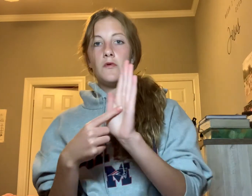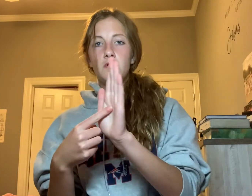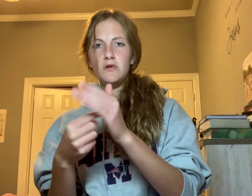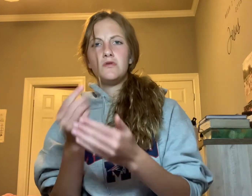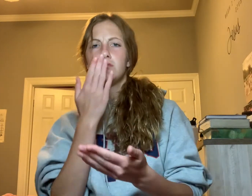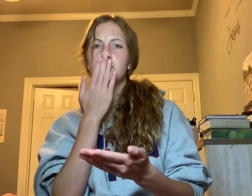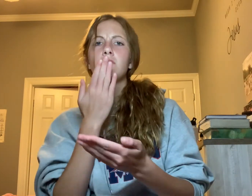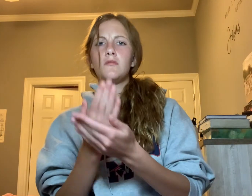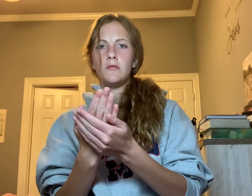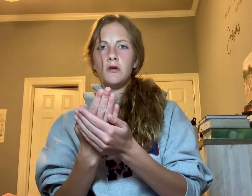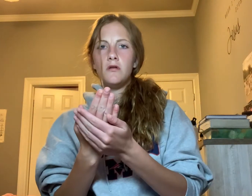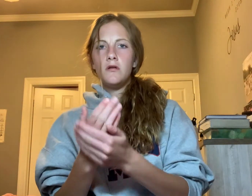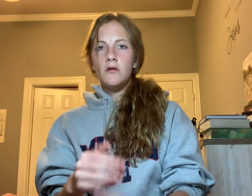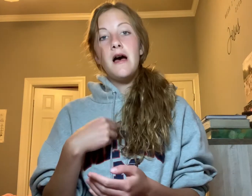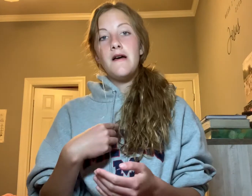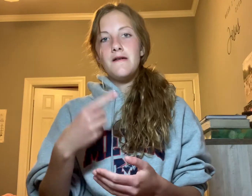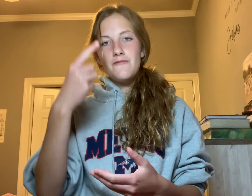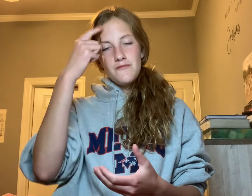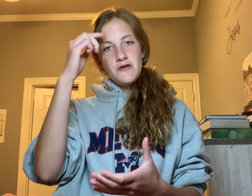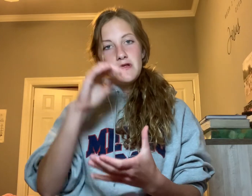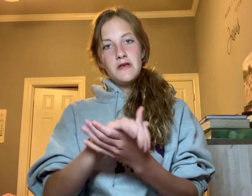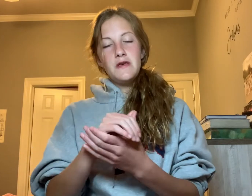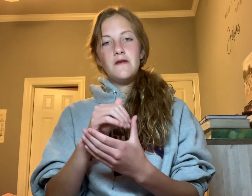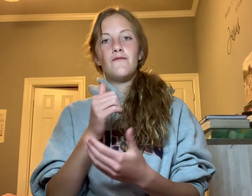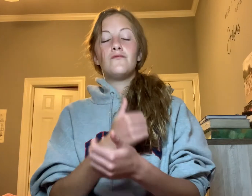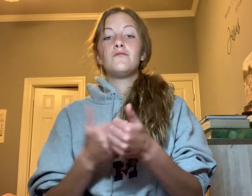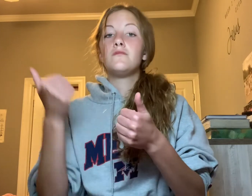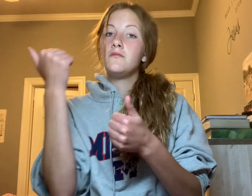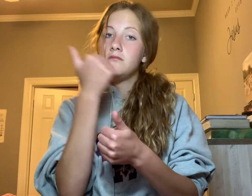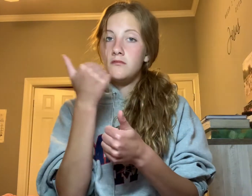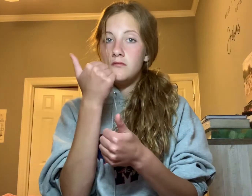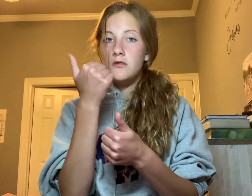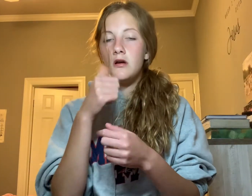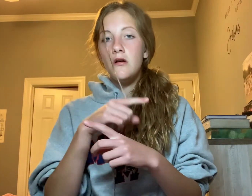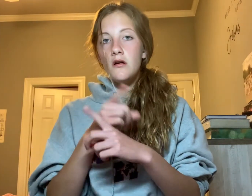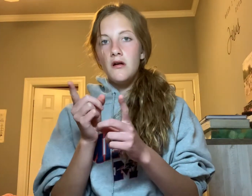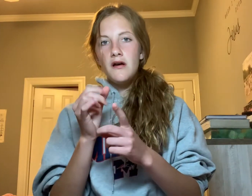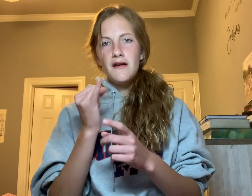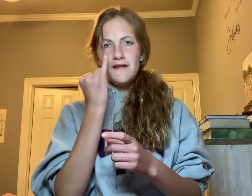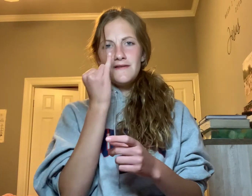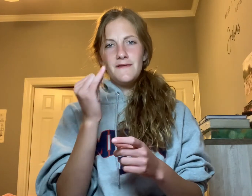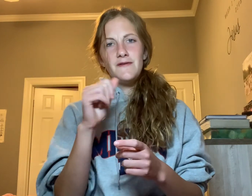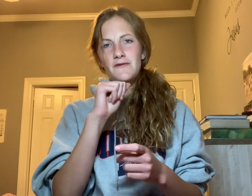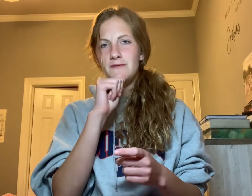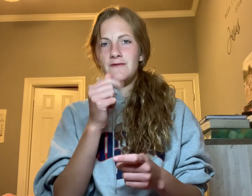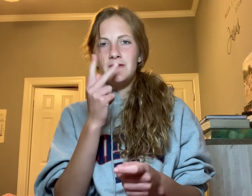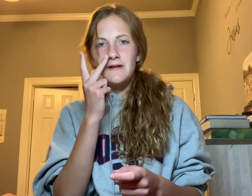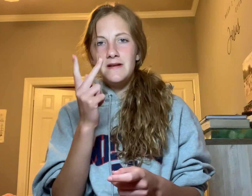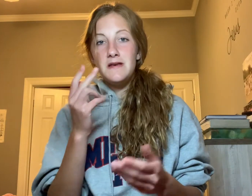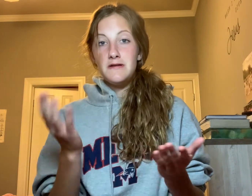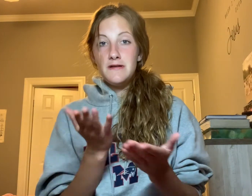deaf people were actually represented well. I believe that this is an amazing movie. But if you've not seen it,